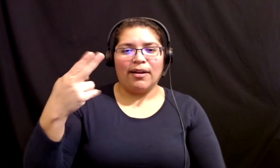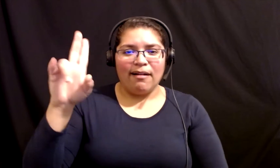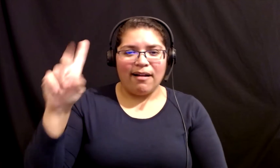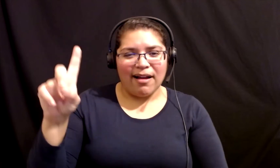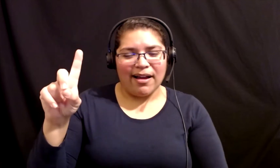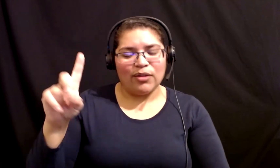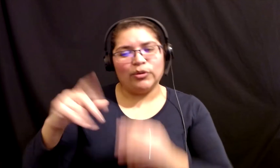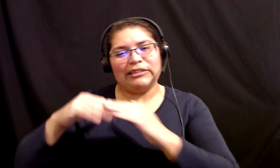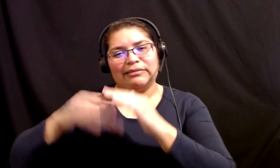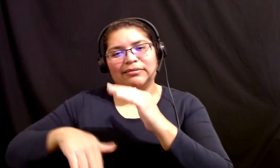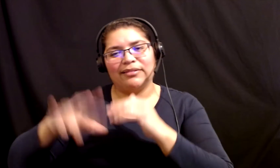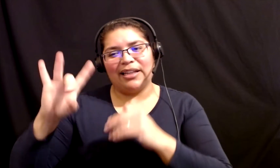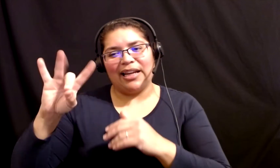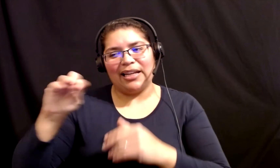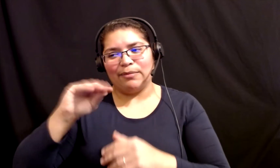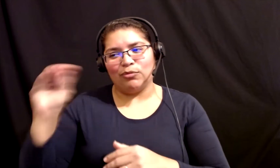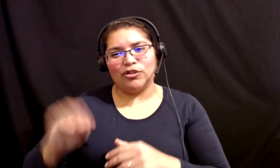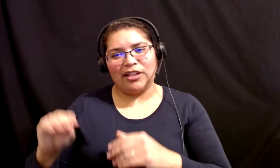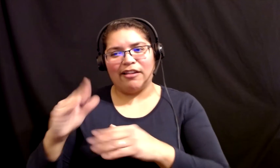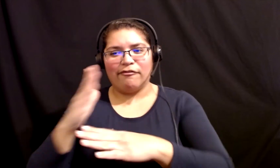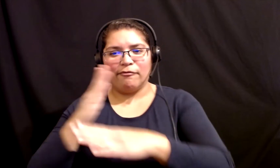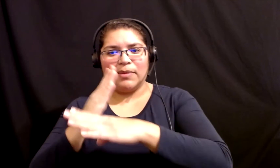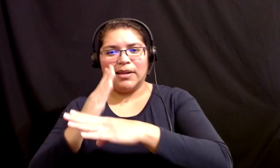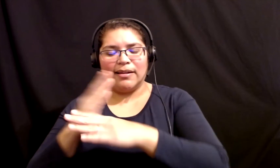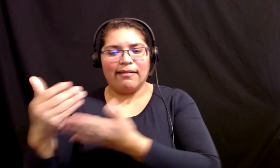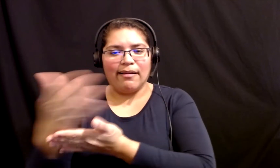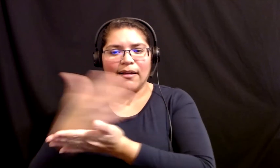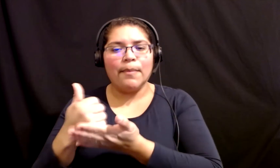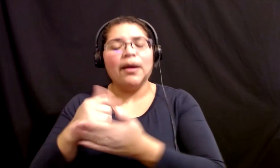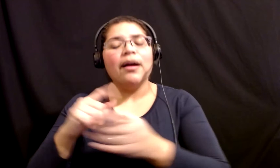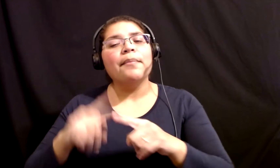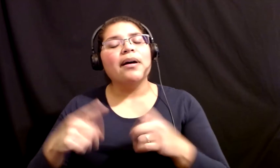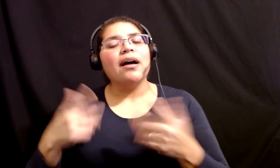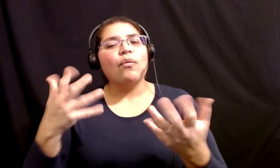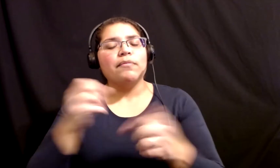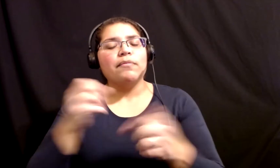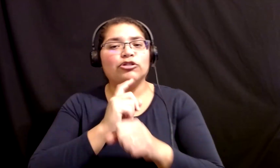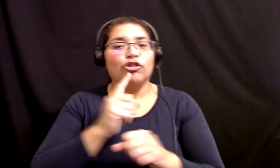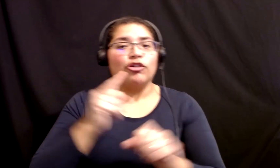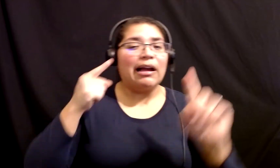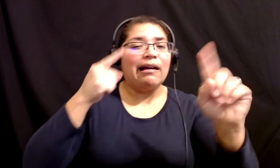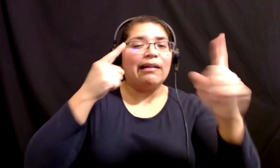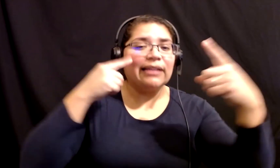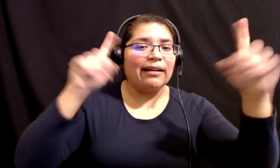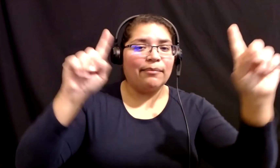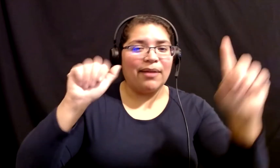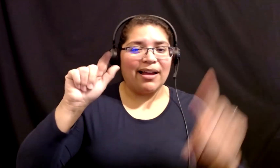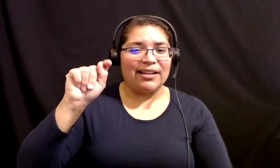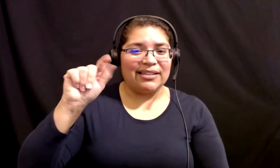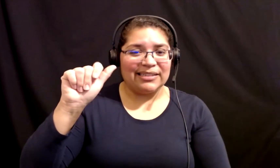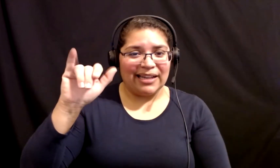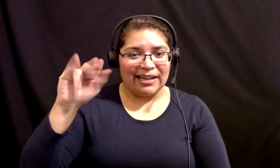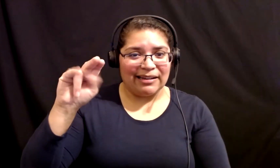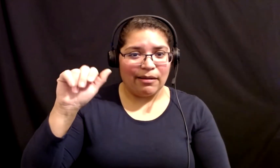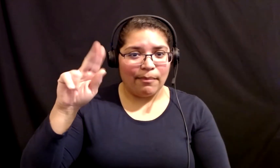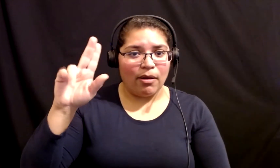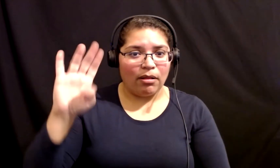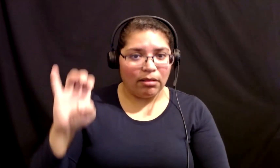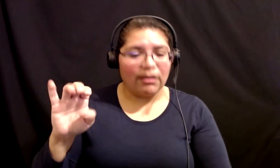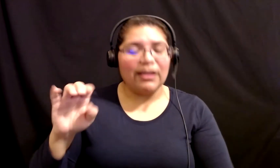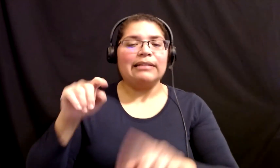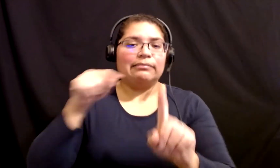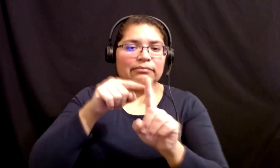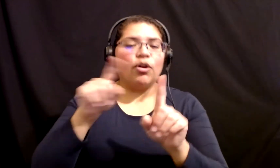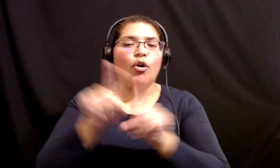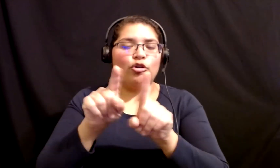median income. But I'd like to confirm that attainable is eligible. So Leslie,